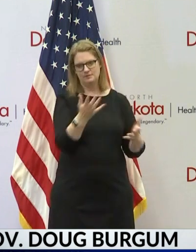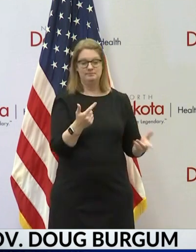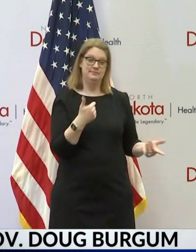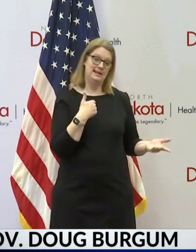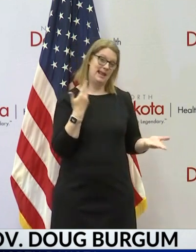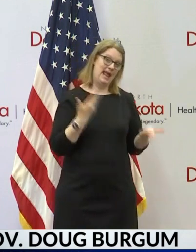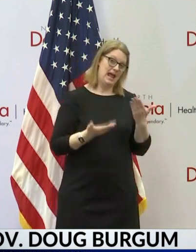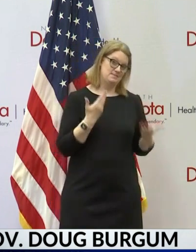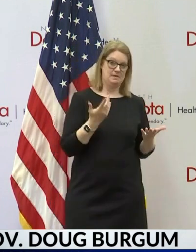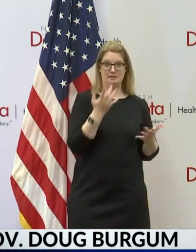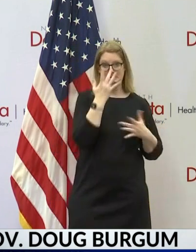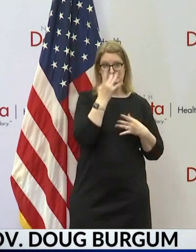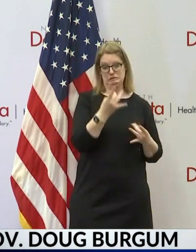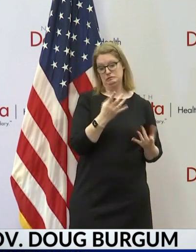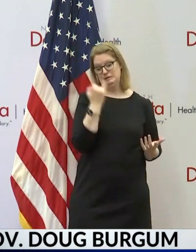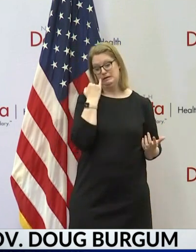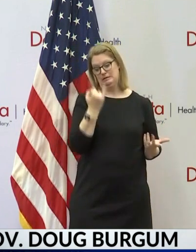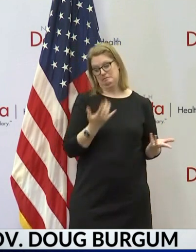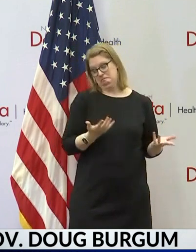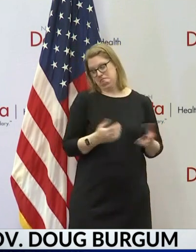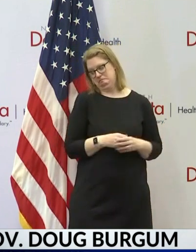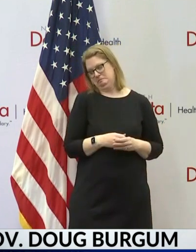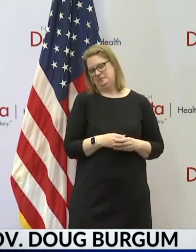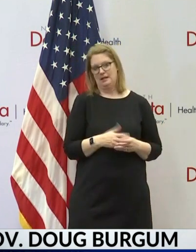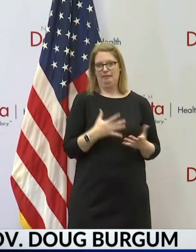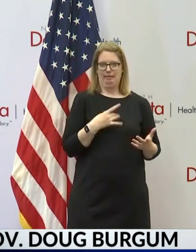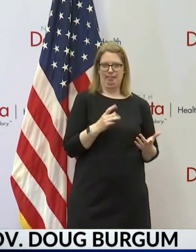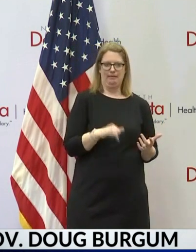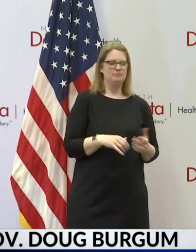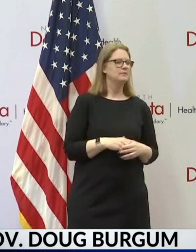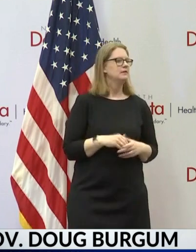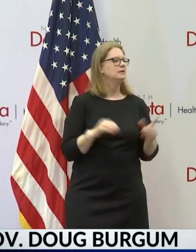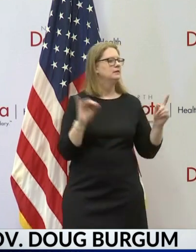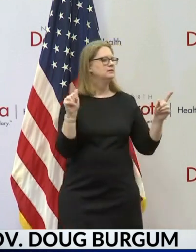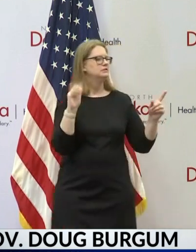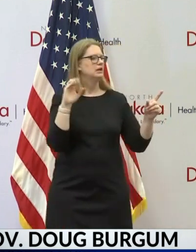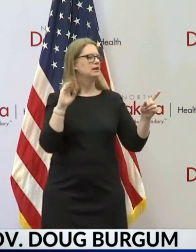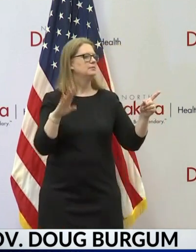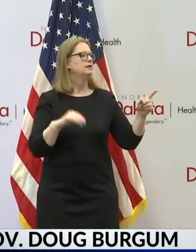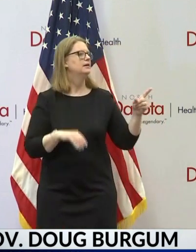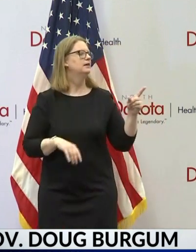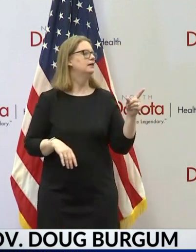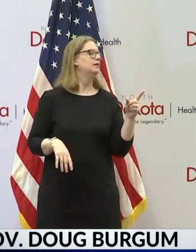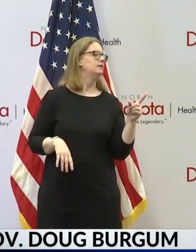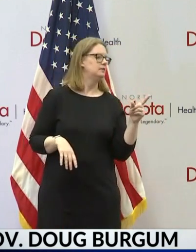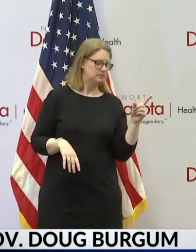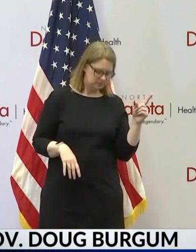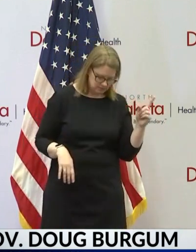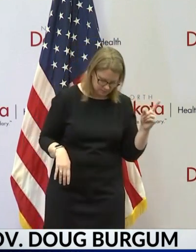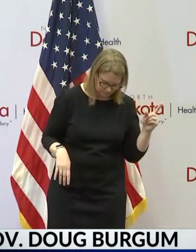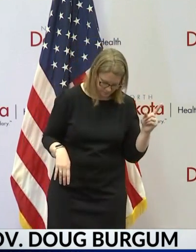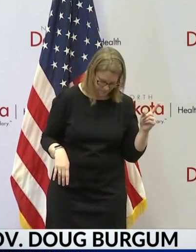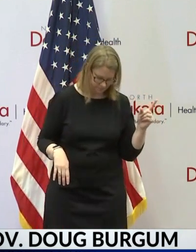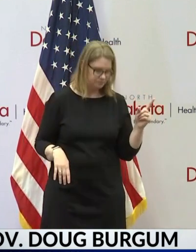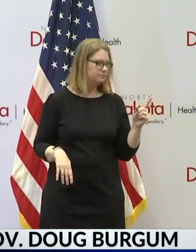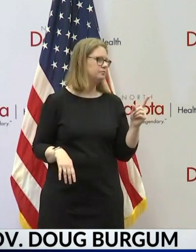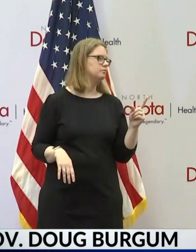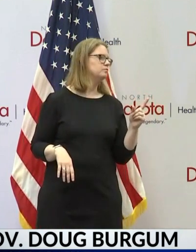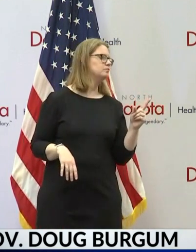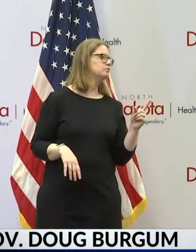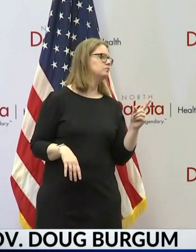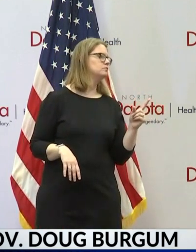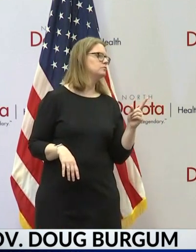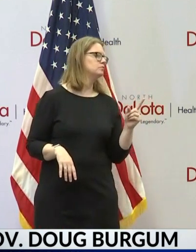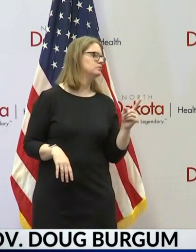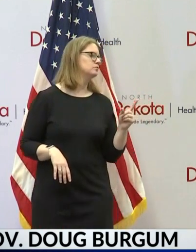of those people. I'd be interested in that data. Okay, Jacob. Data, we understand. When it comes to early on in your